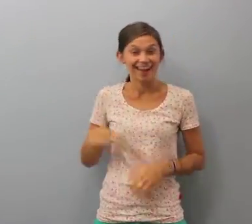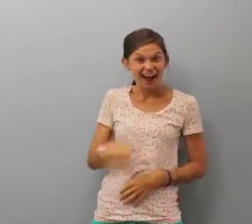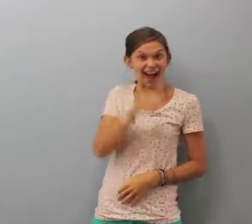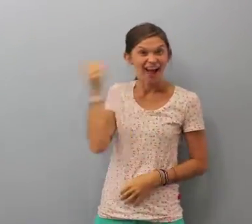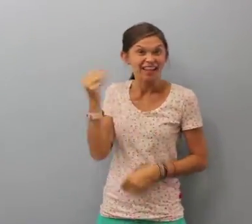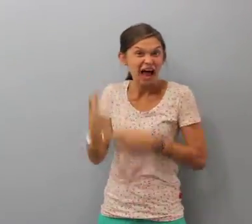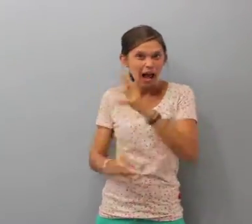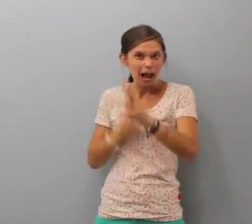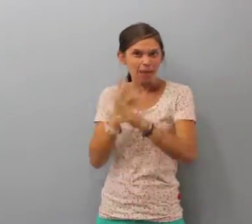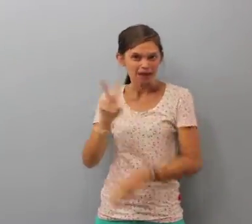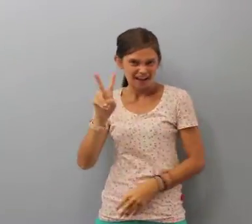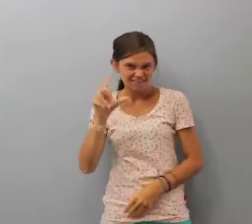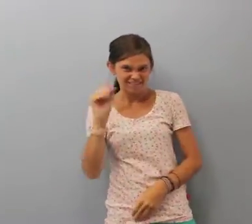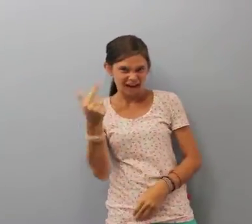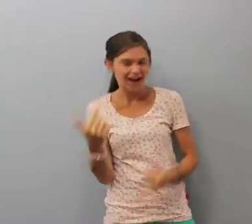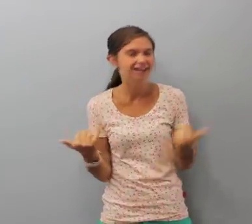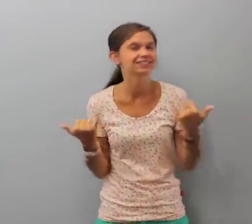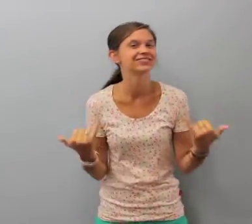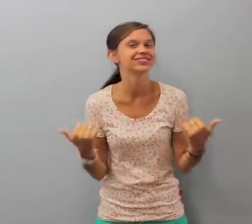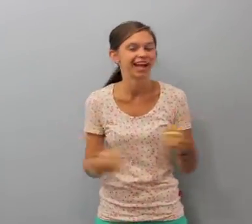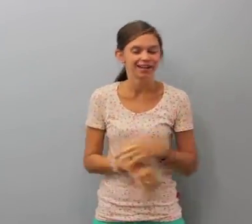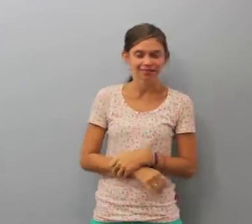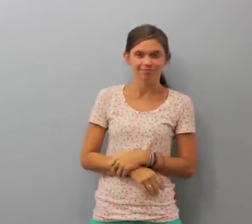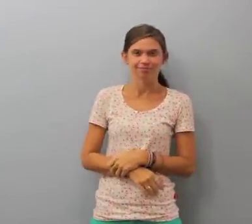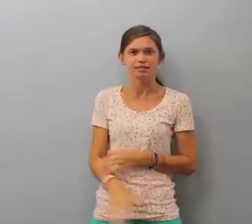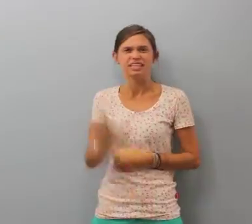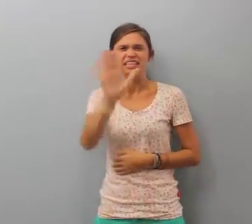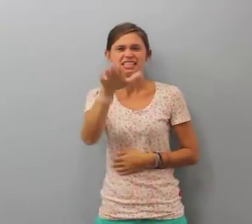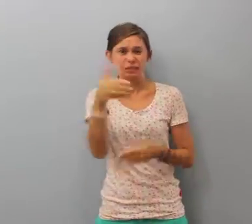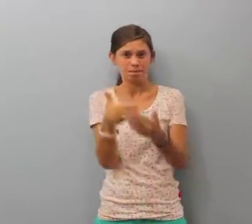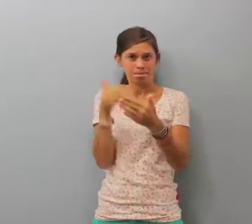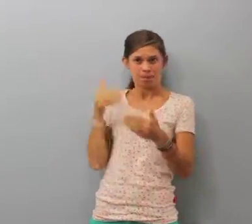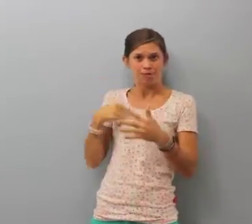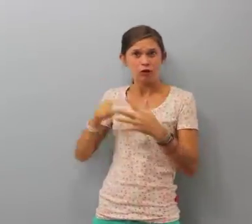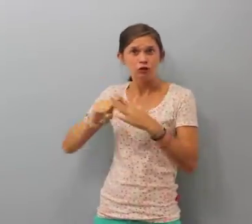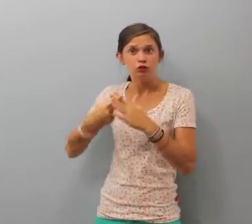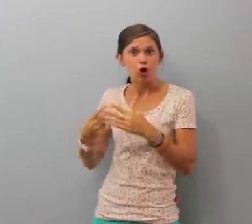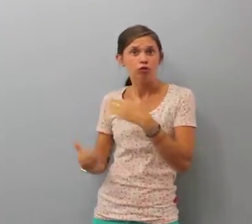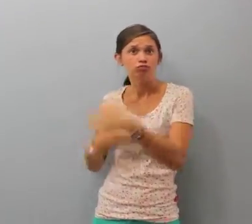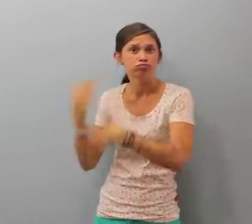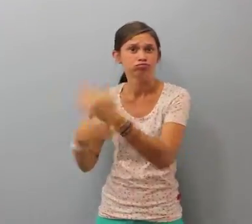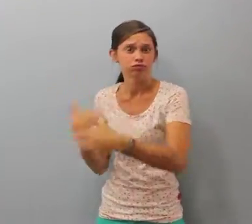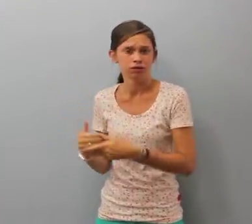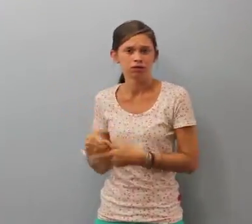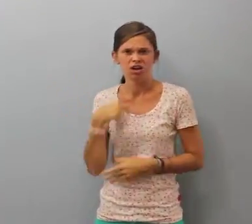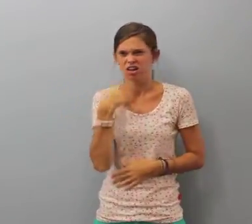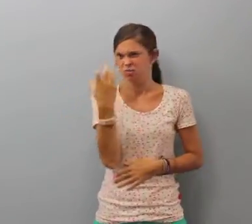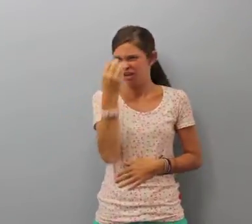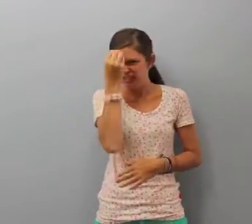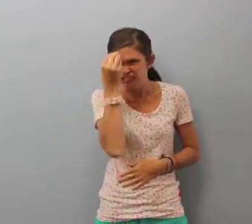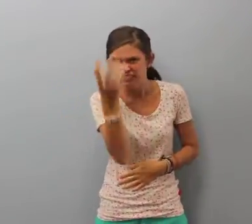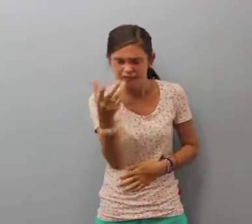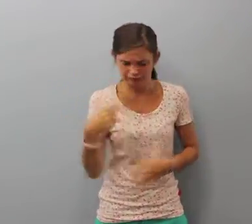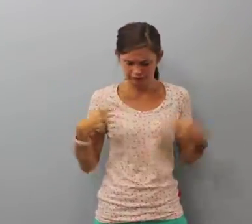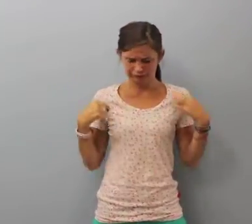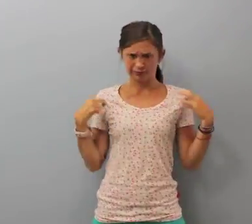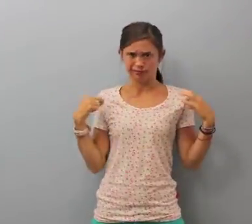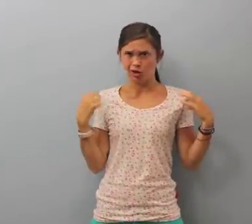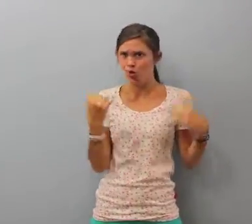Hello! Here's another alumni vlog for today. Before I begin, I just wanted to let you